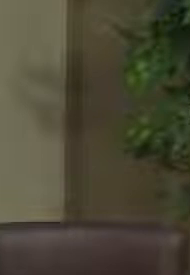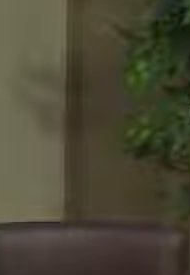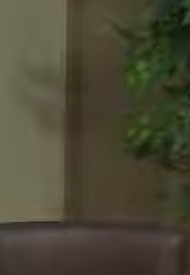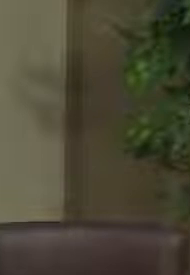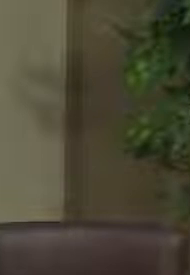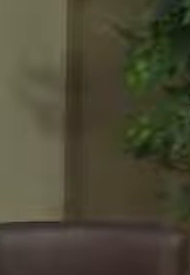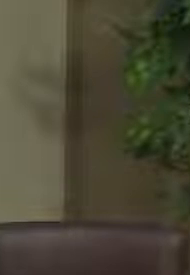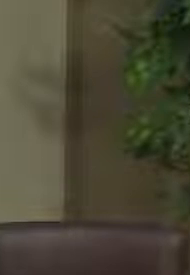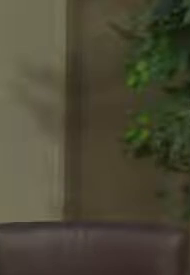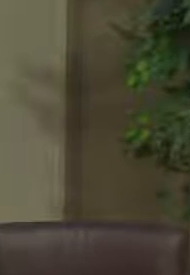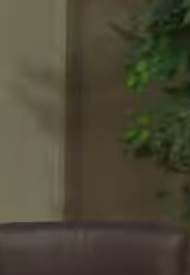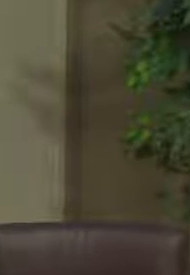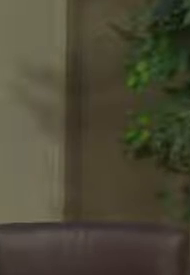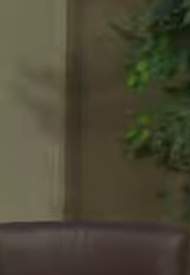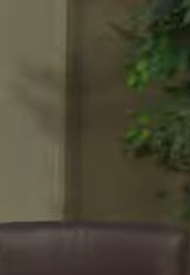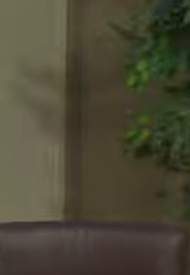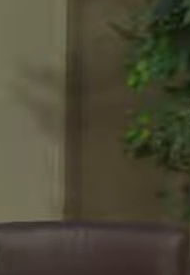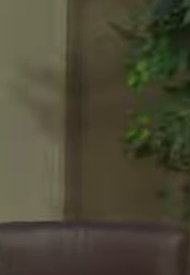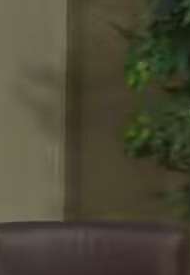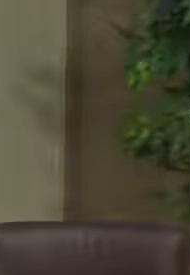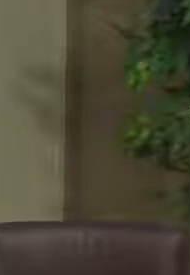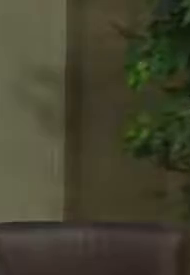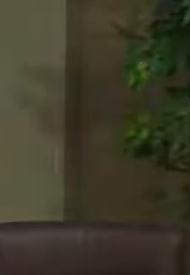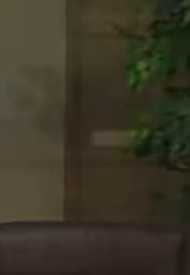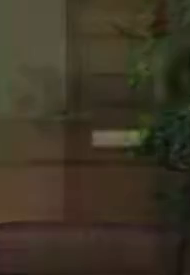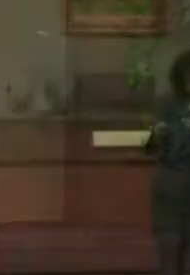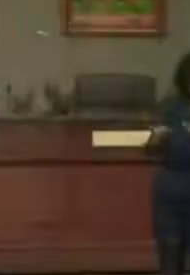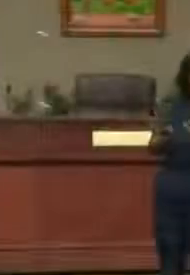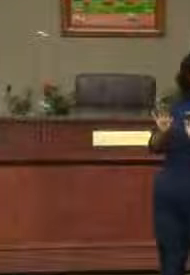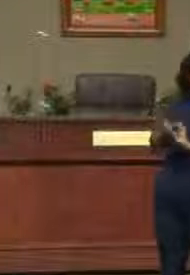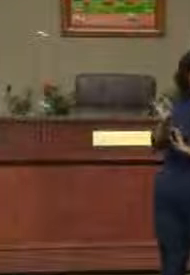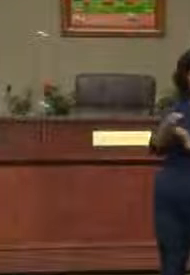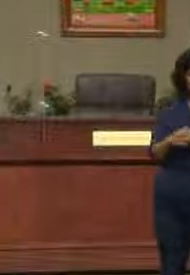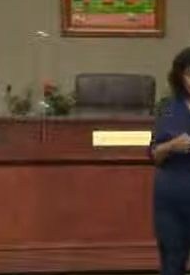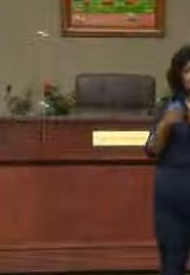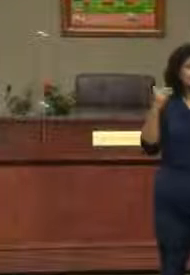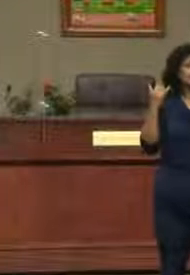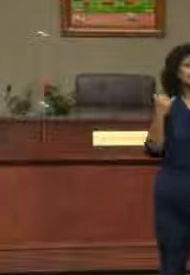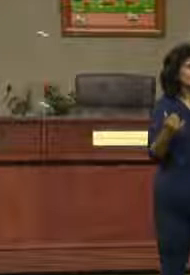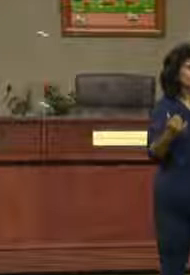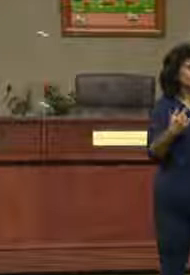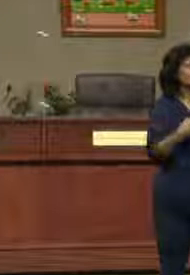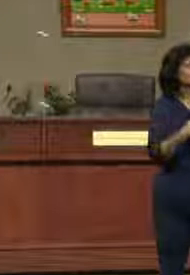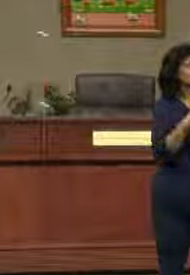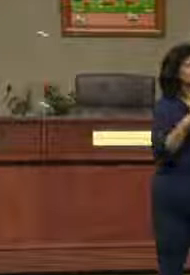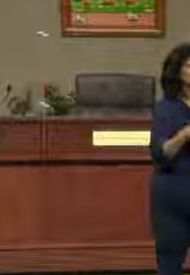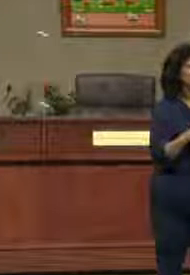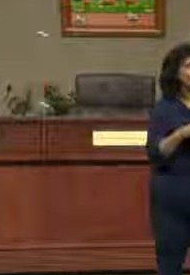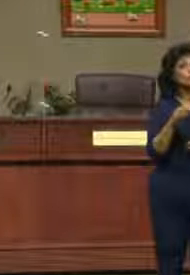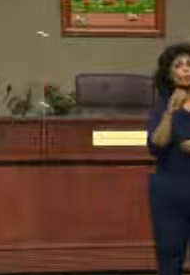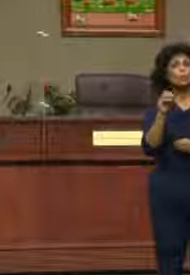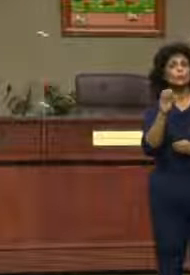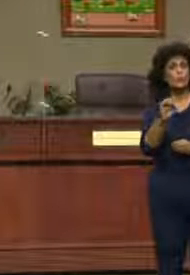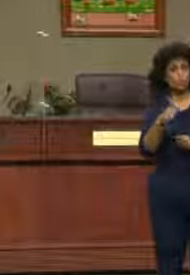ocfl.net/vaccine. I want to talk a little bit now about our Orange County Rental Assistance Program.